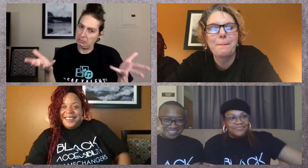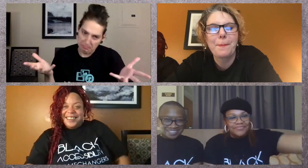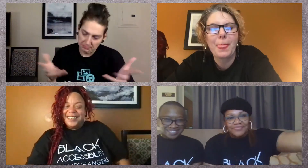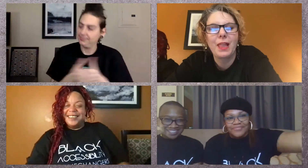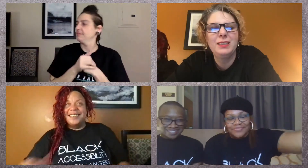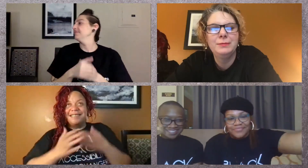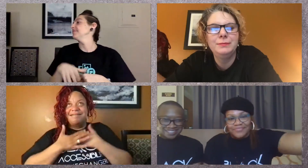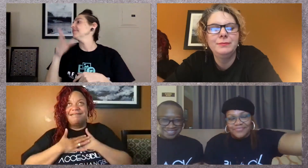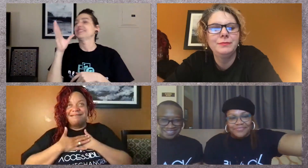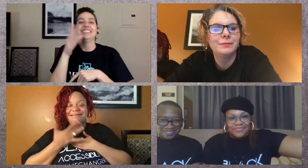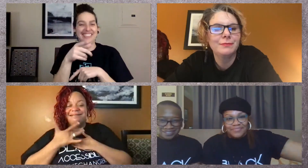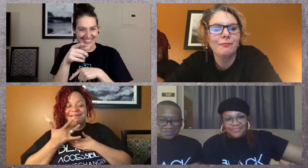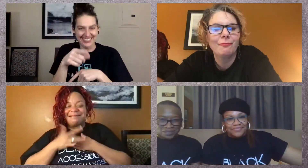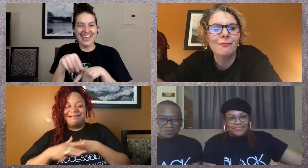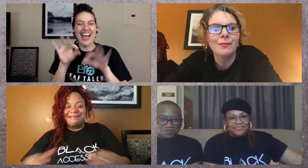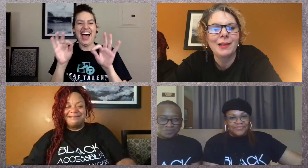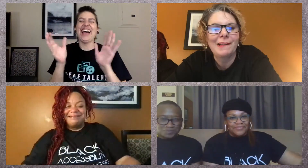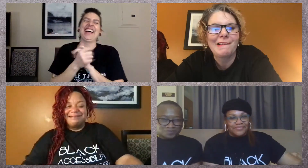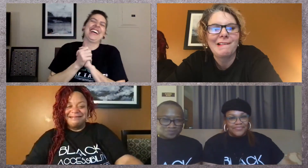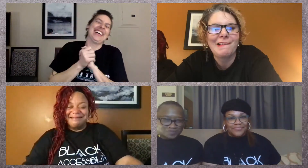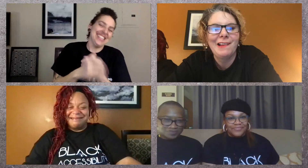We just started, so you didn't miss a lot.